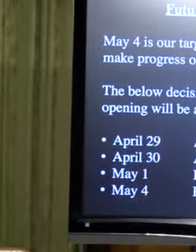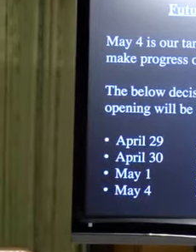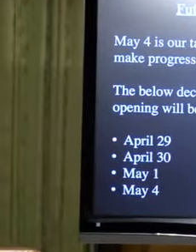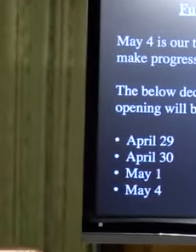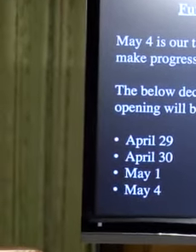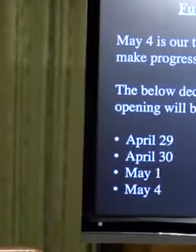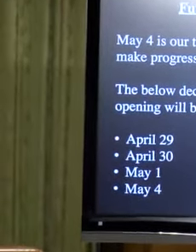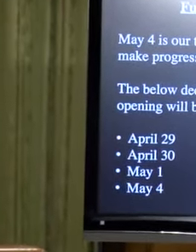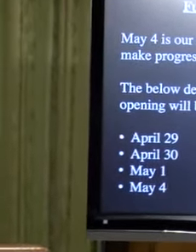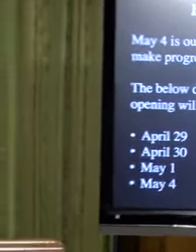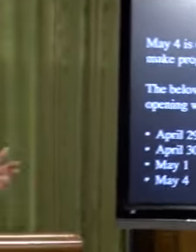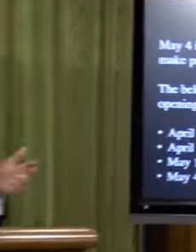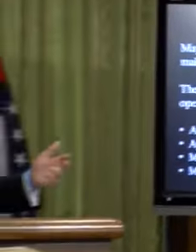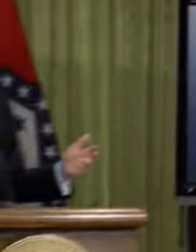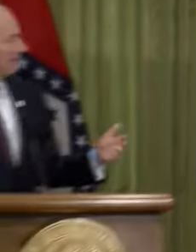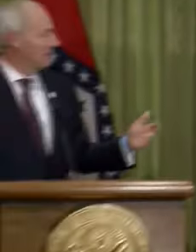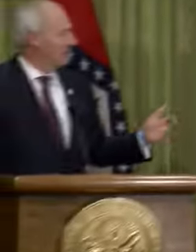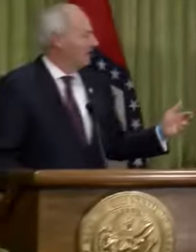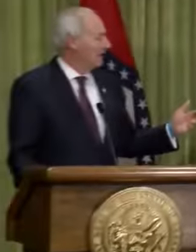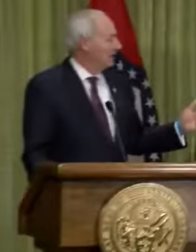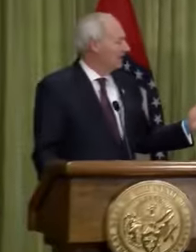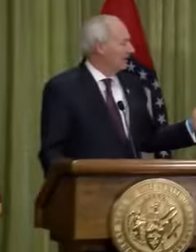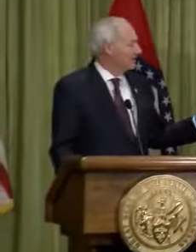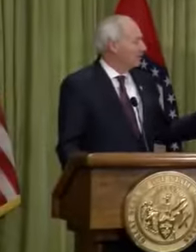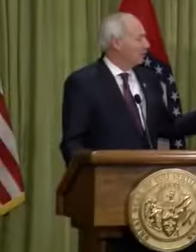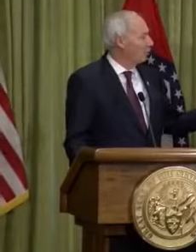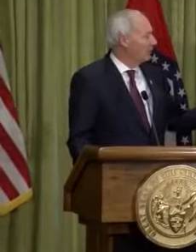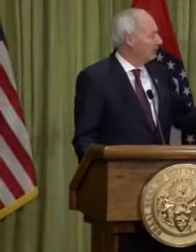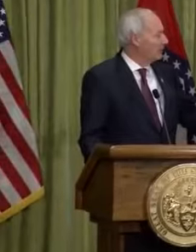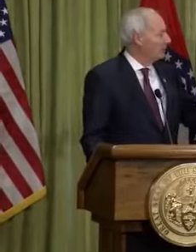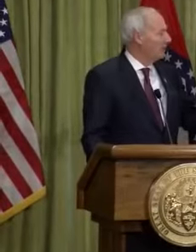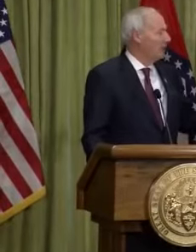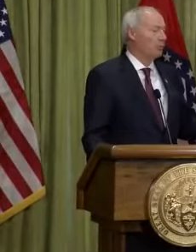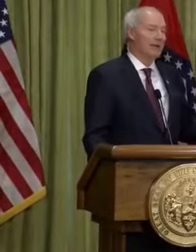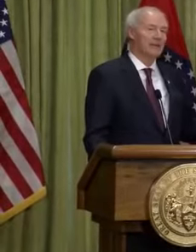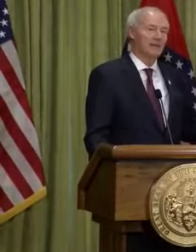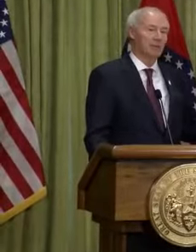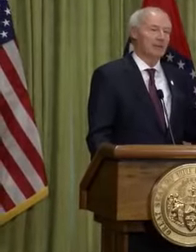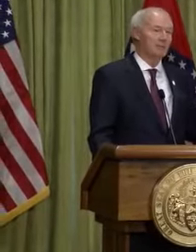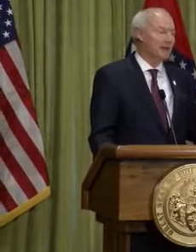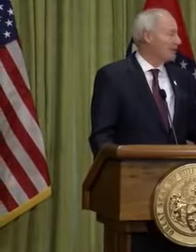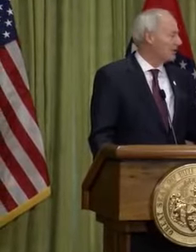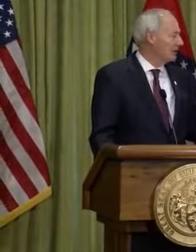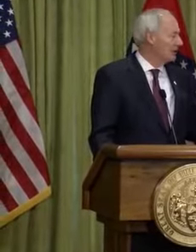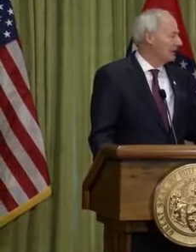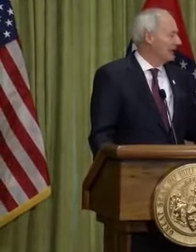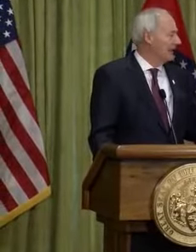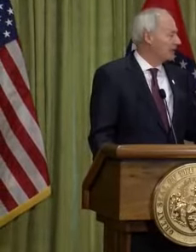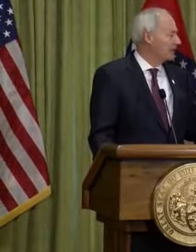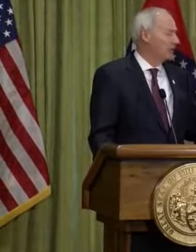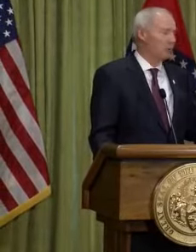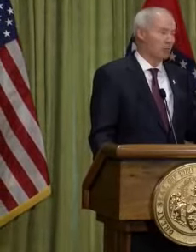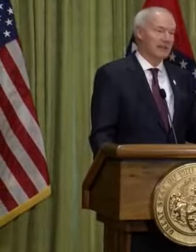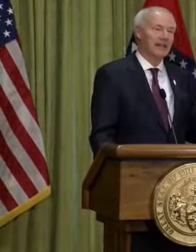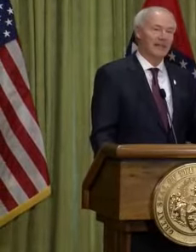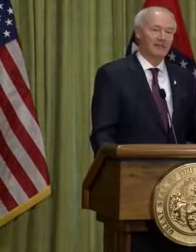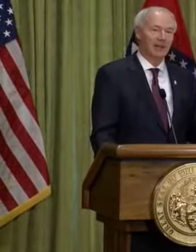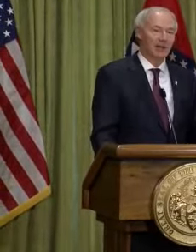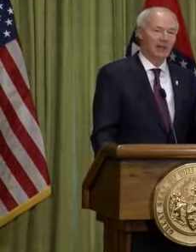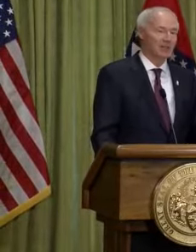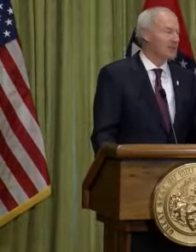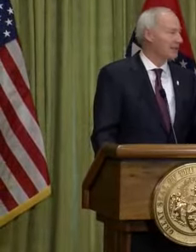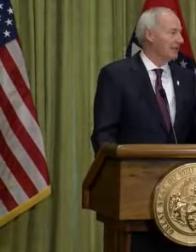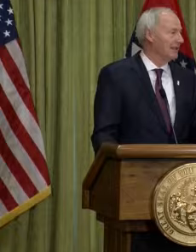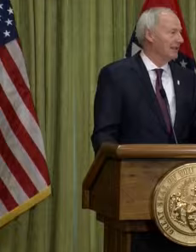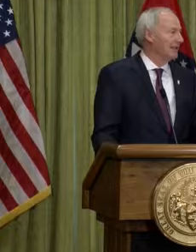important that we do this sequentially. It's important that we do it in a way that we can measure, and so we're taking it